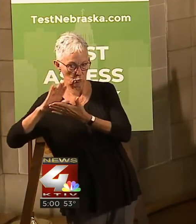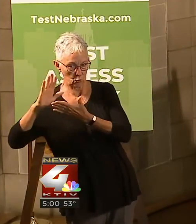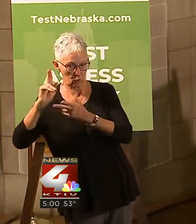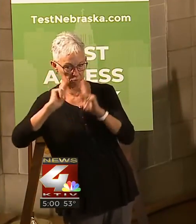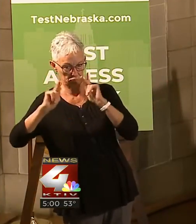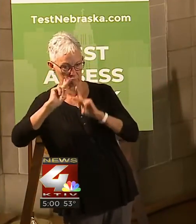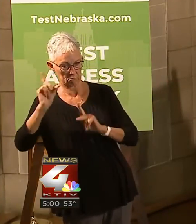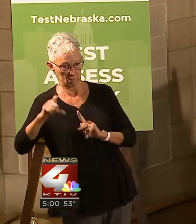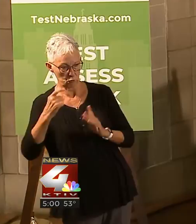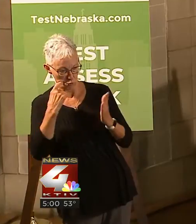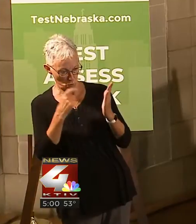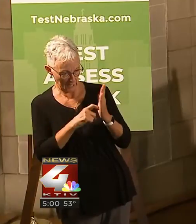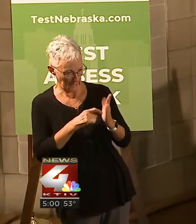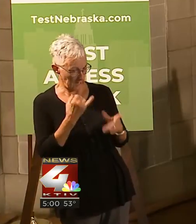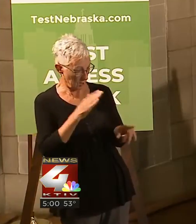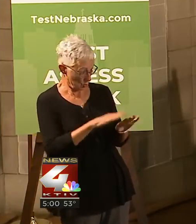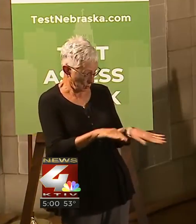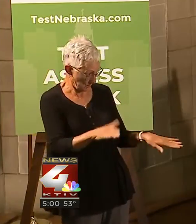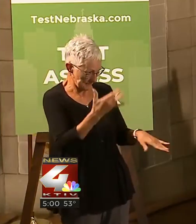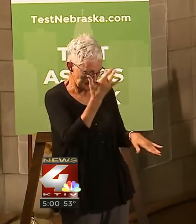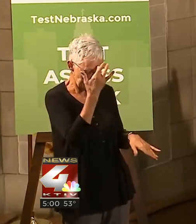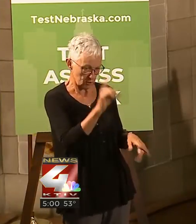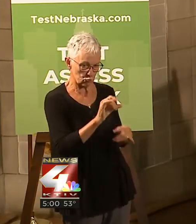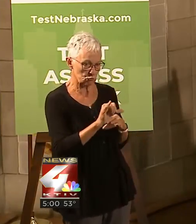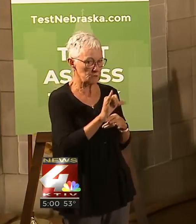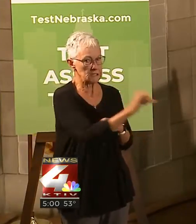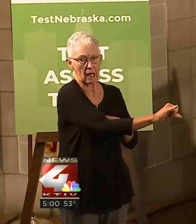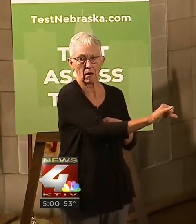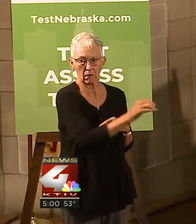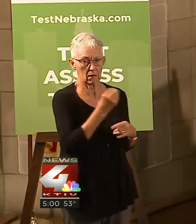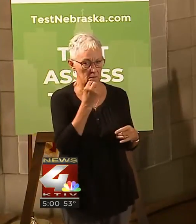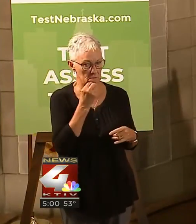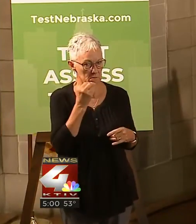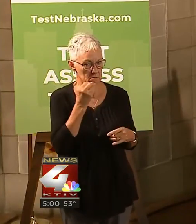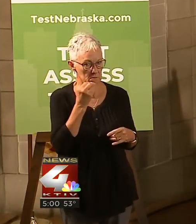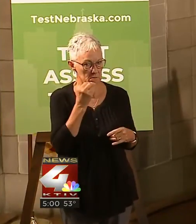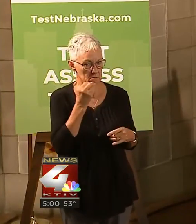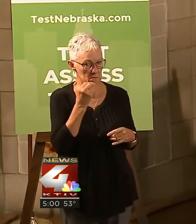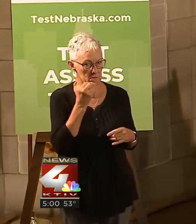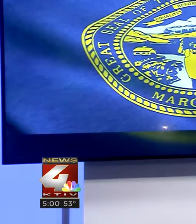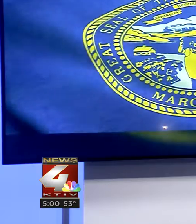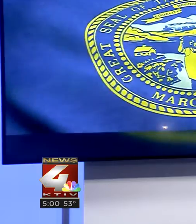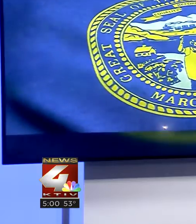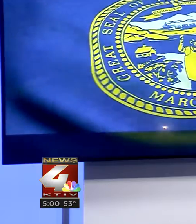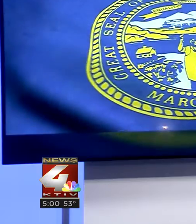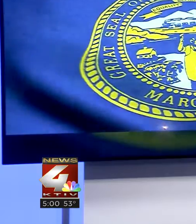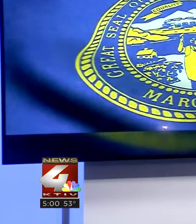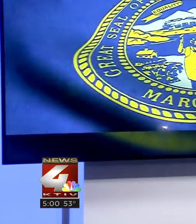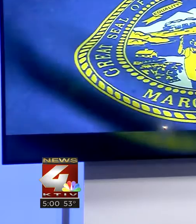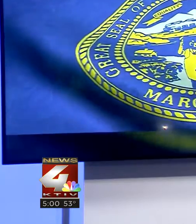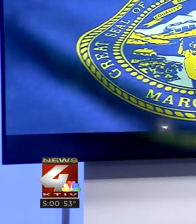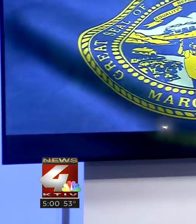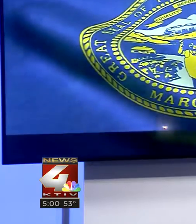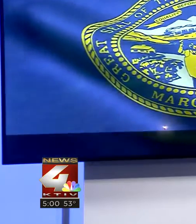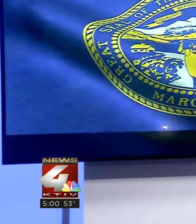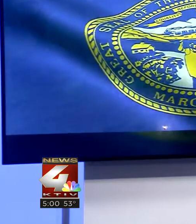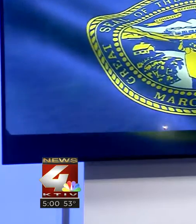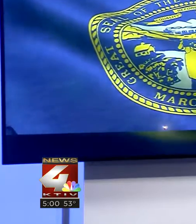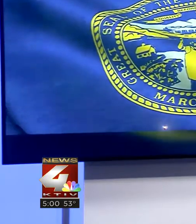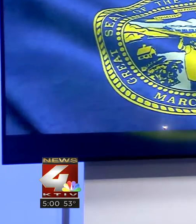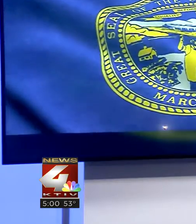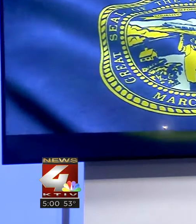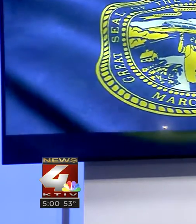they stay home. But that goes for employees of the school as well. Matt Blomstead says among several